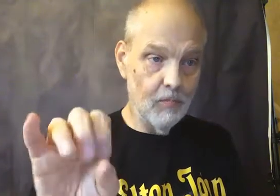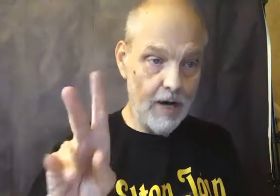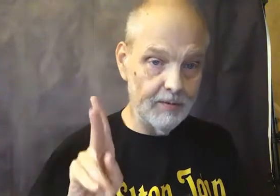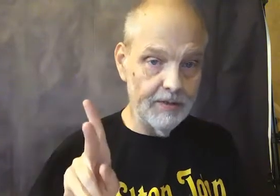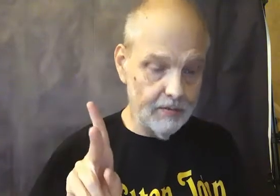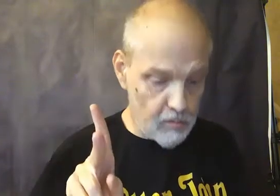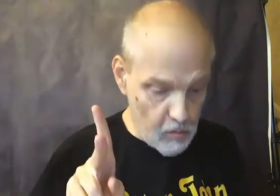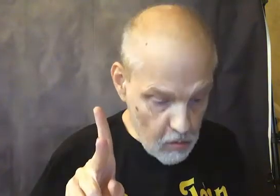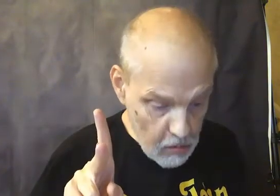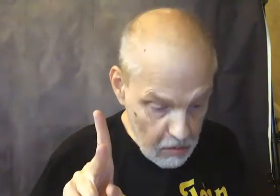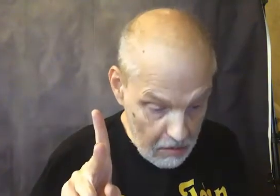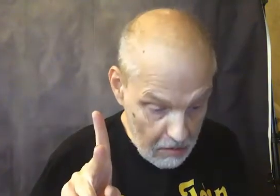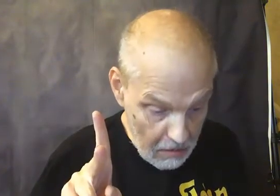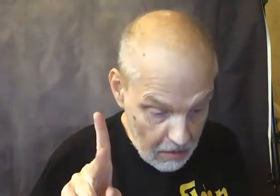Practice, please.